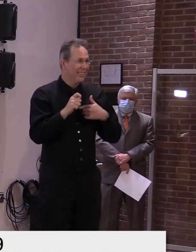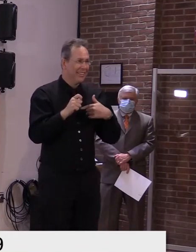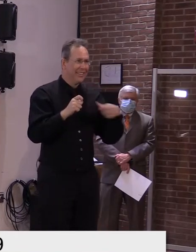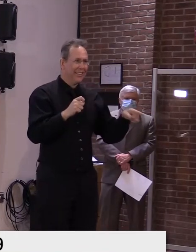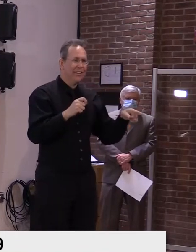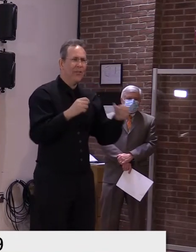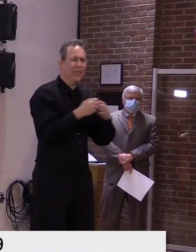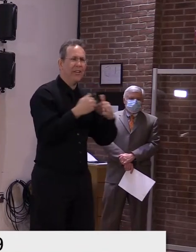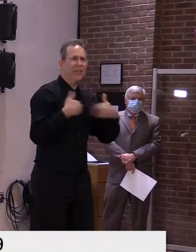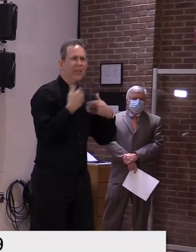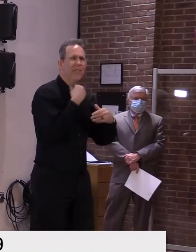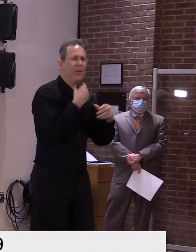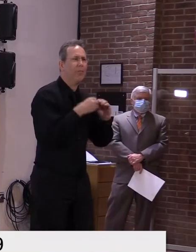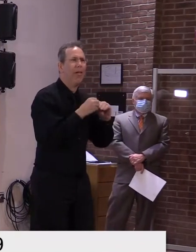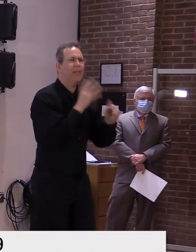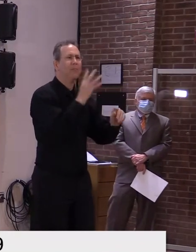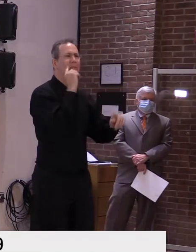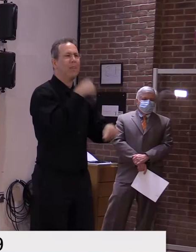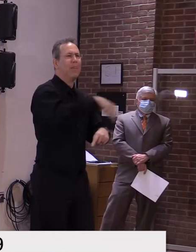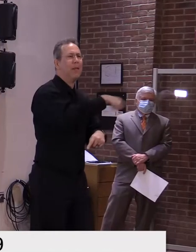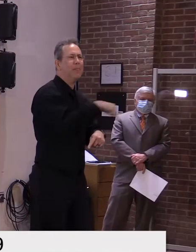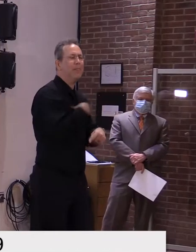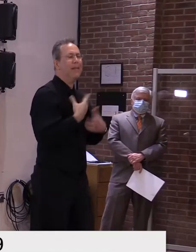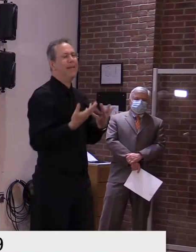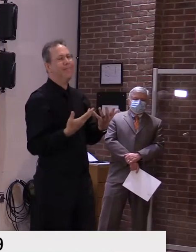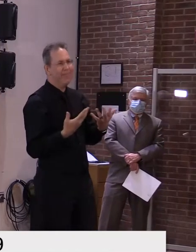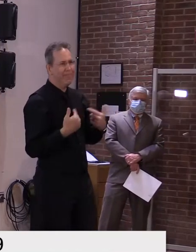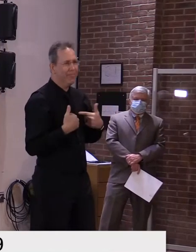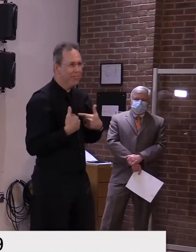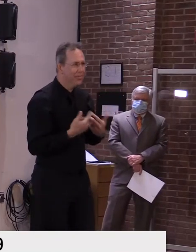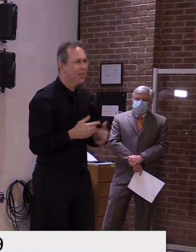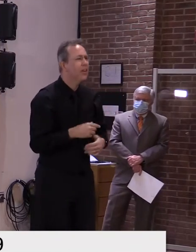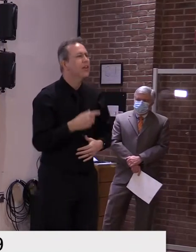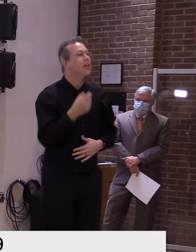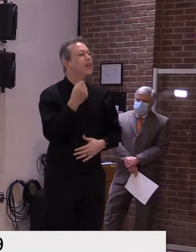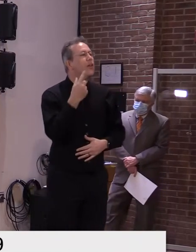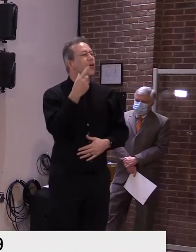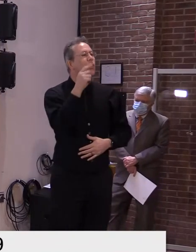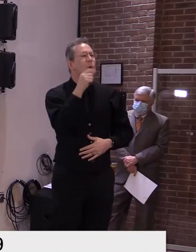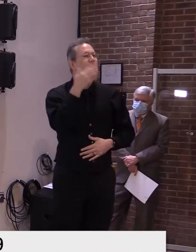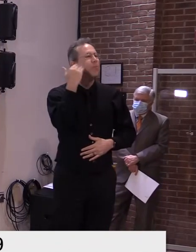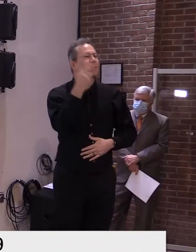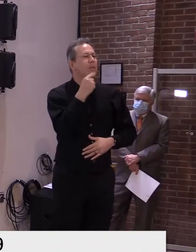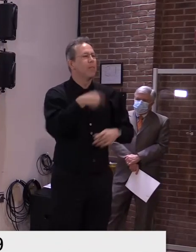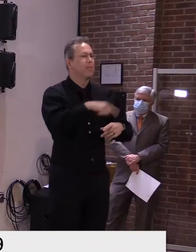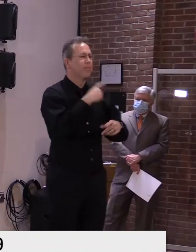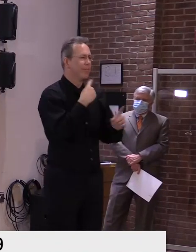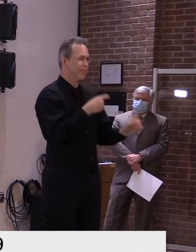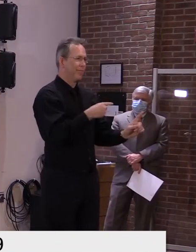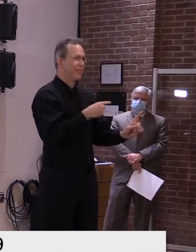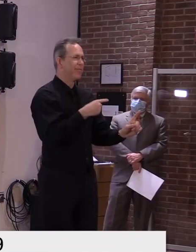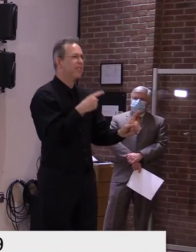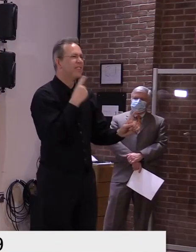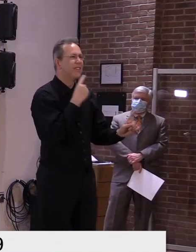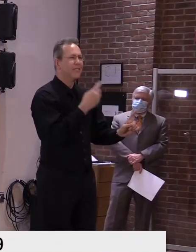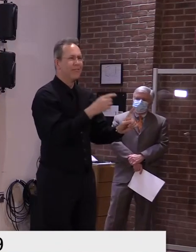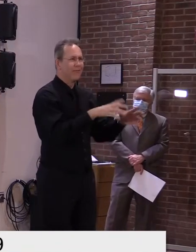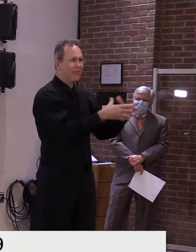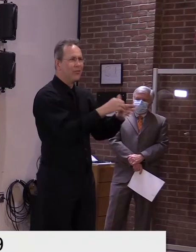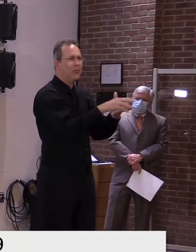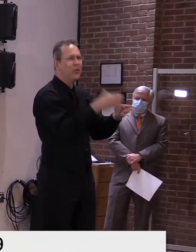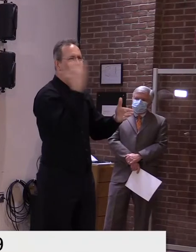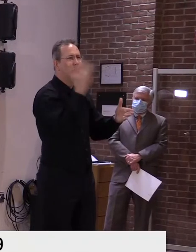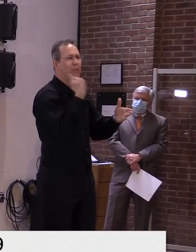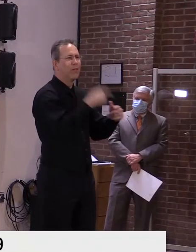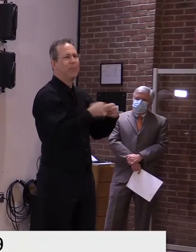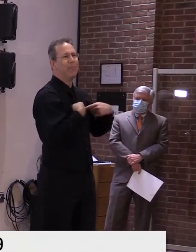to do. You know, no one knows better than a 14-year-old currently living in Vermont what it is like to be 14 years old living in